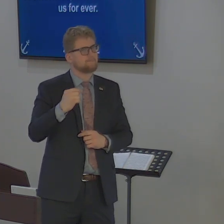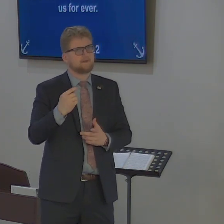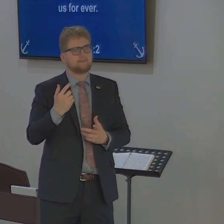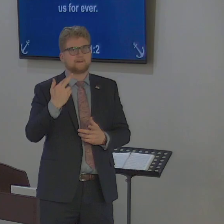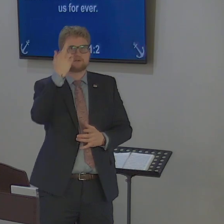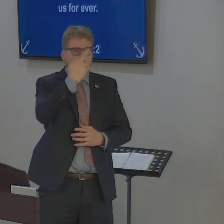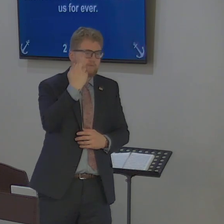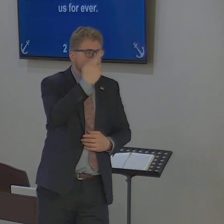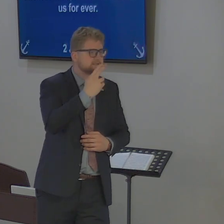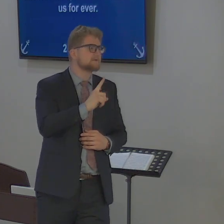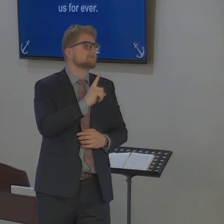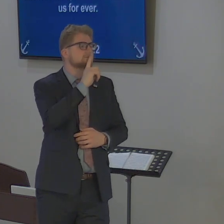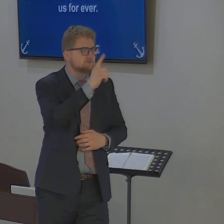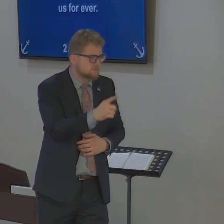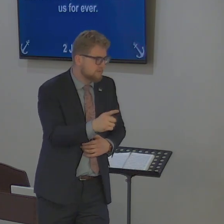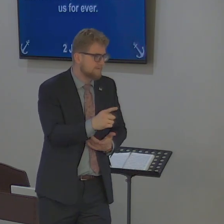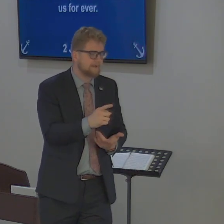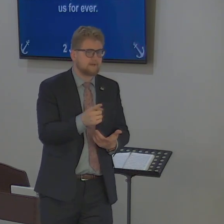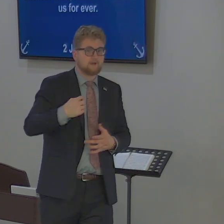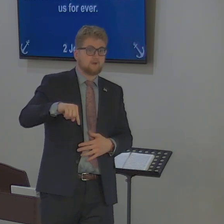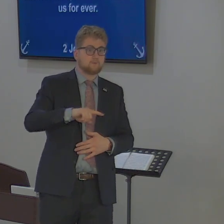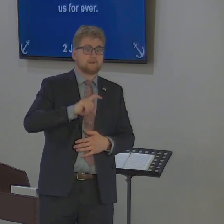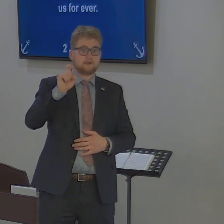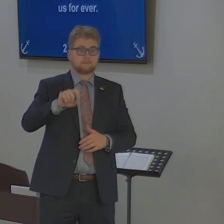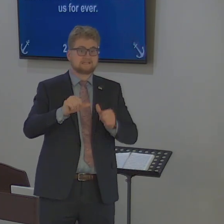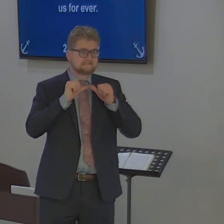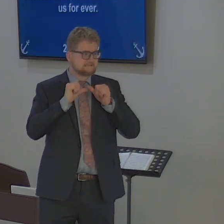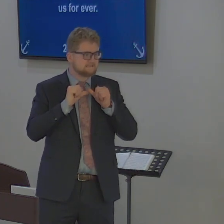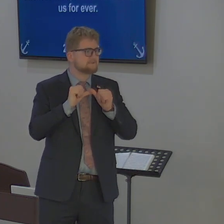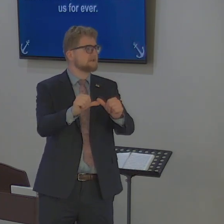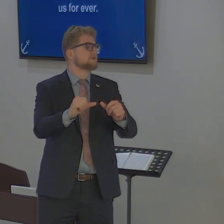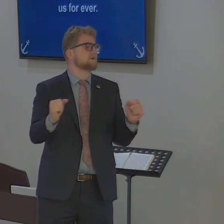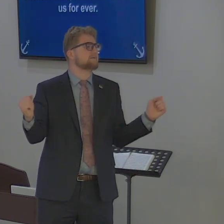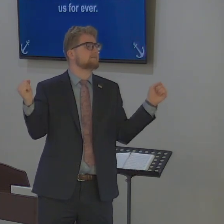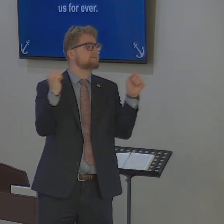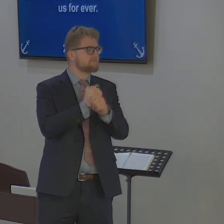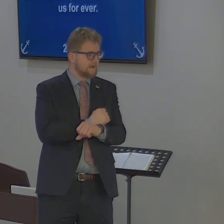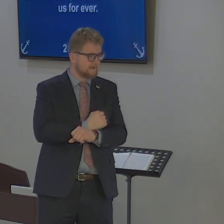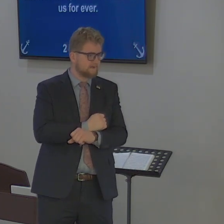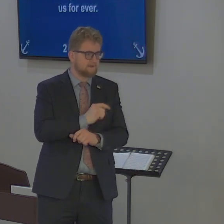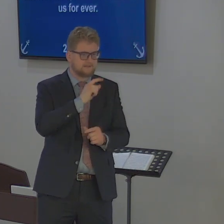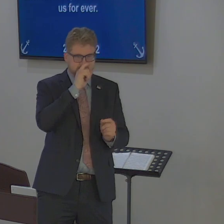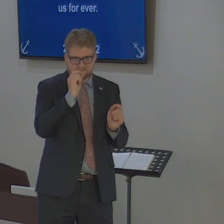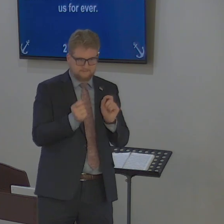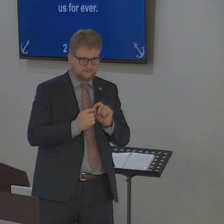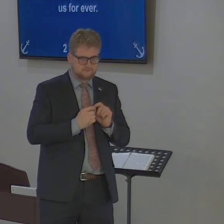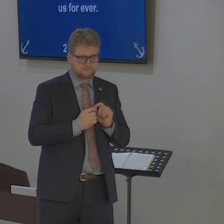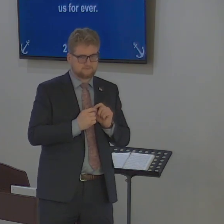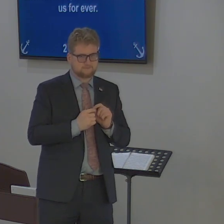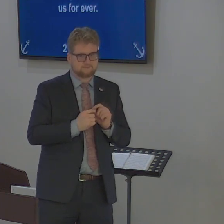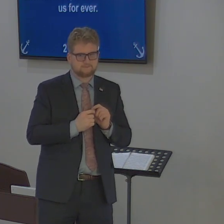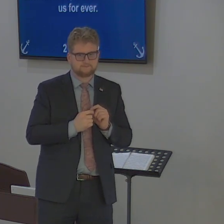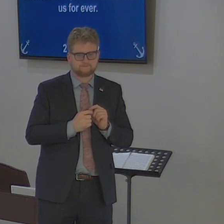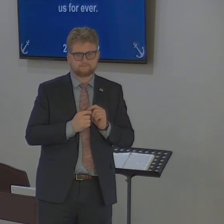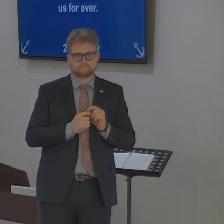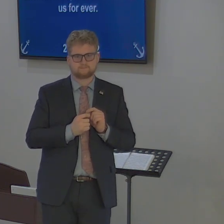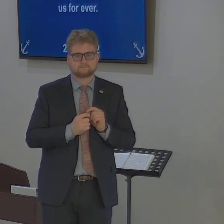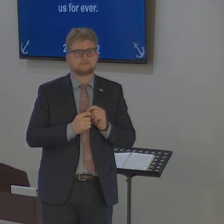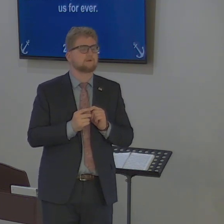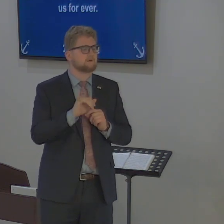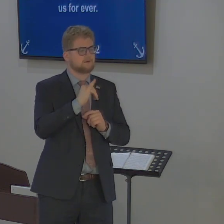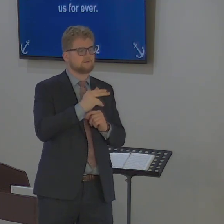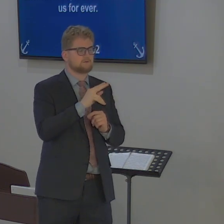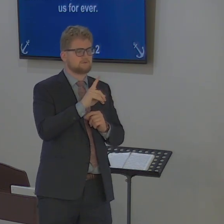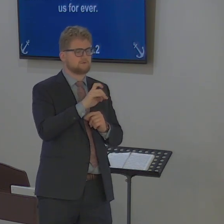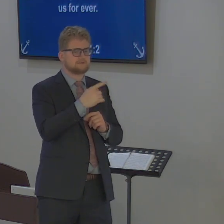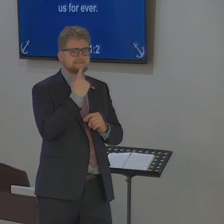of truth's sake that we have to continue to fight and combat deception. Jude said the same thing over there, right? He says